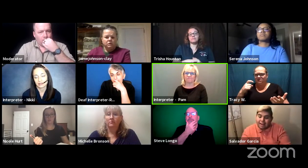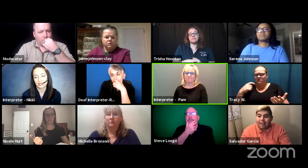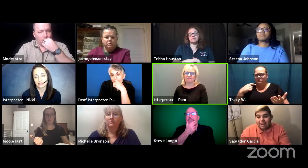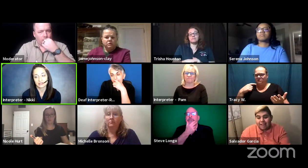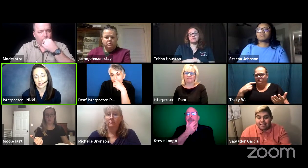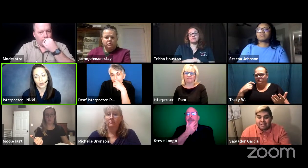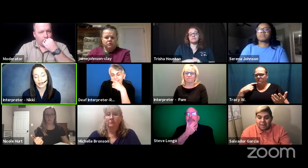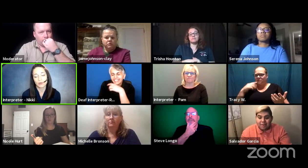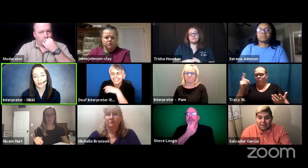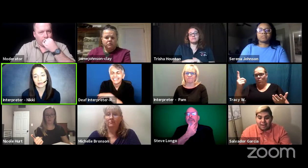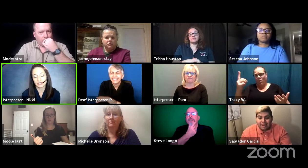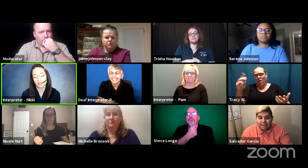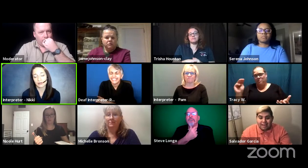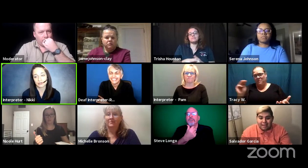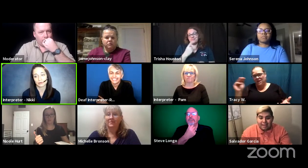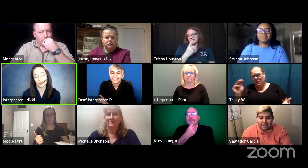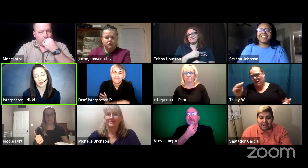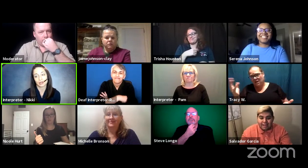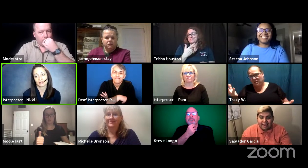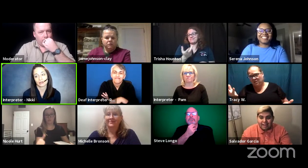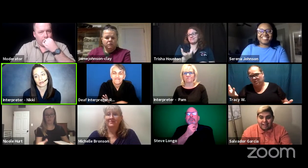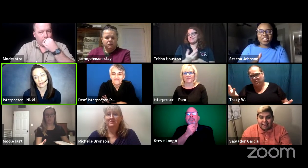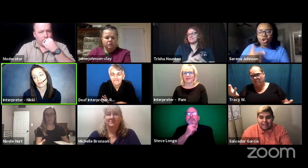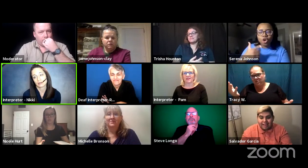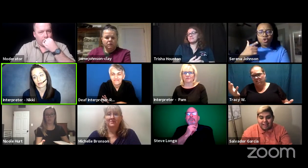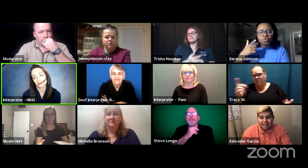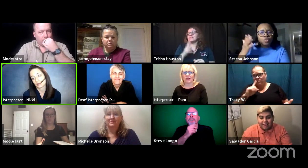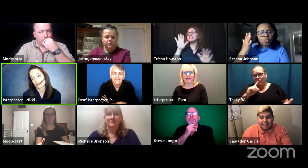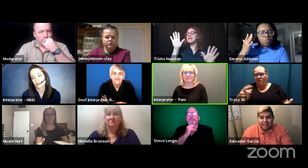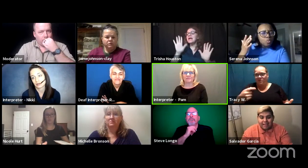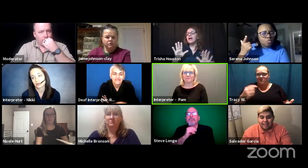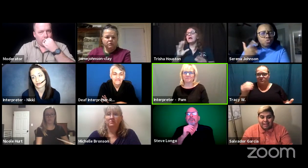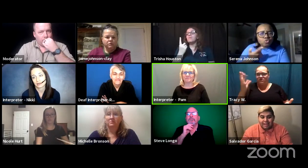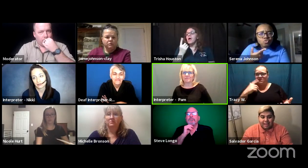Sal says, I'm working on the $1 million, remember? Right?